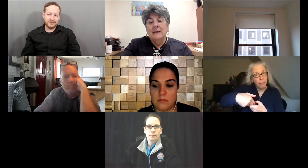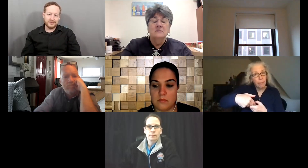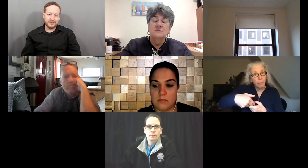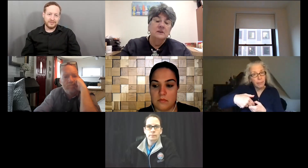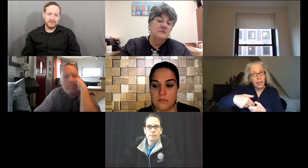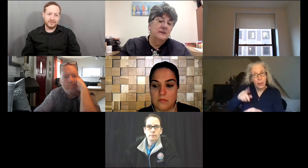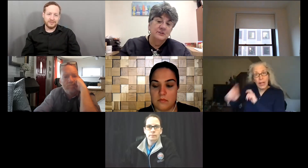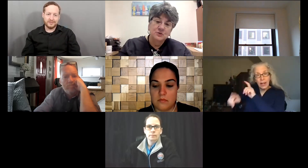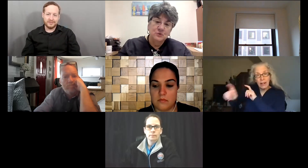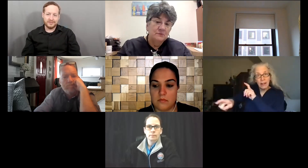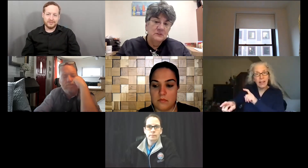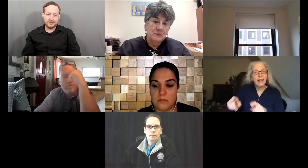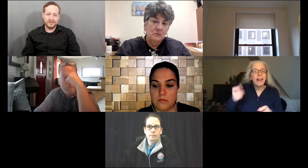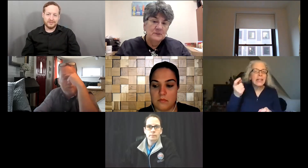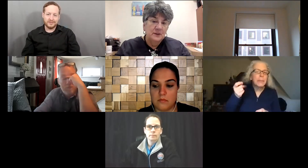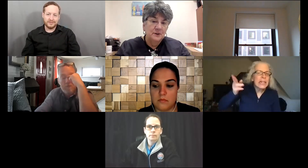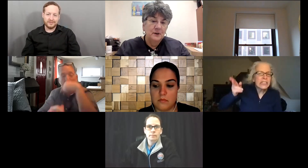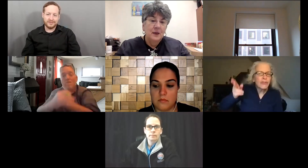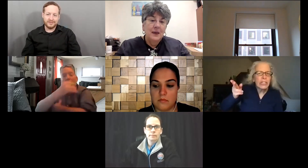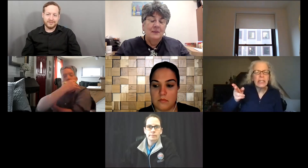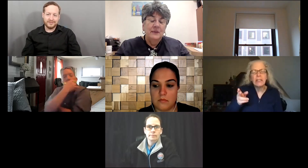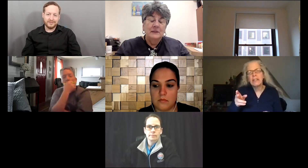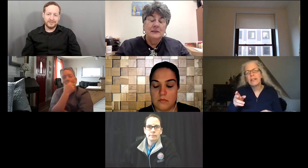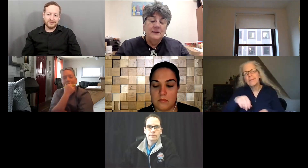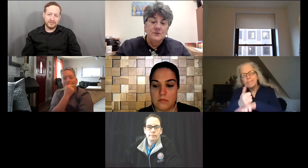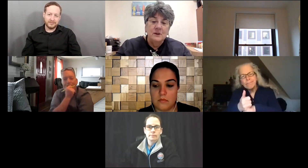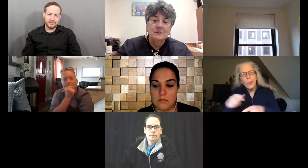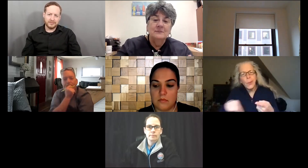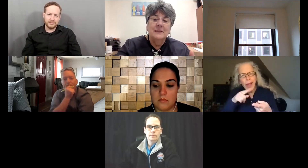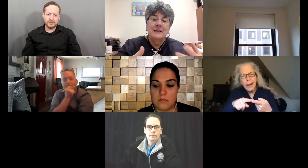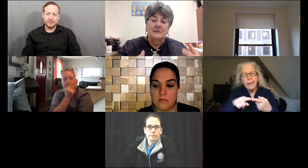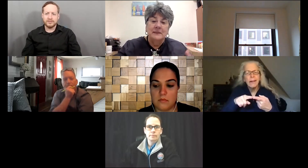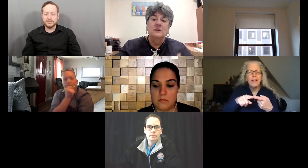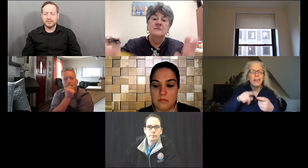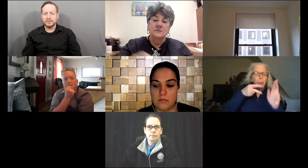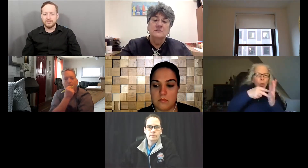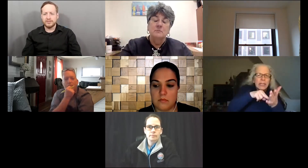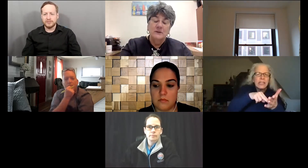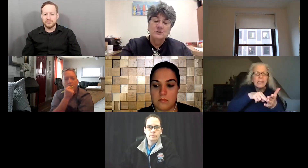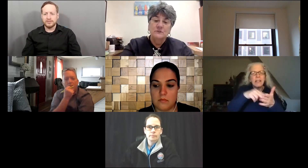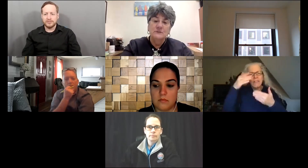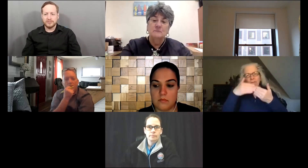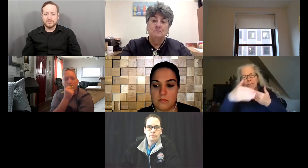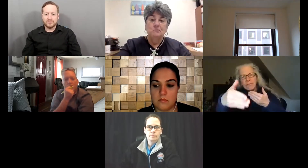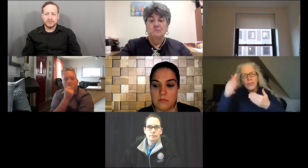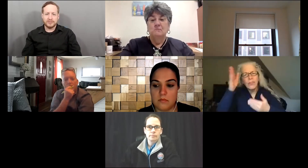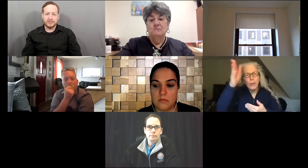and ask them to give us a history of the Spellman Center and then let that lead us into some